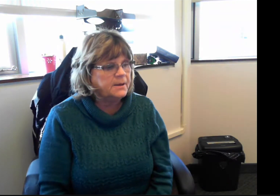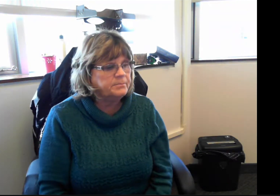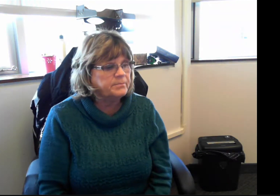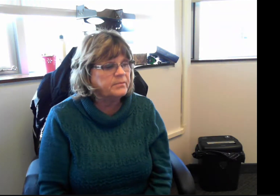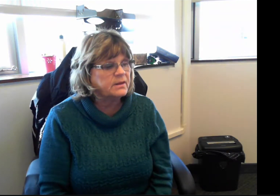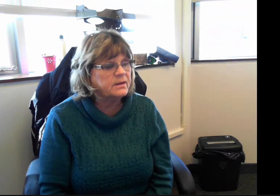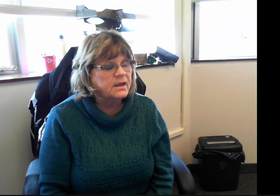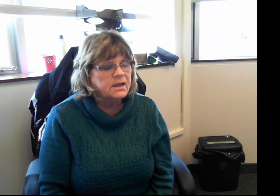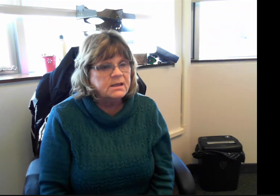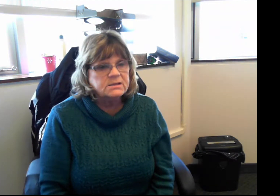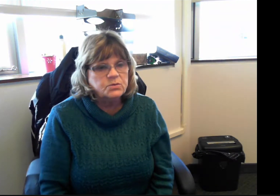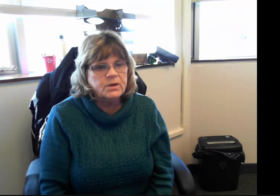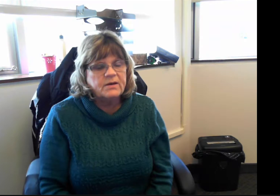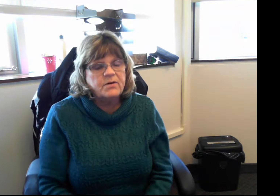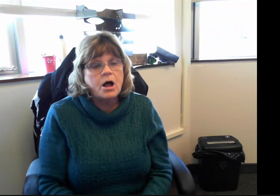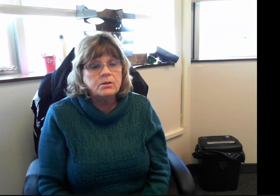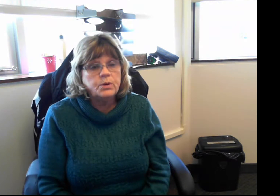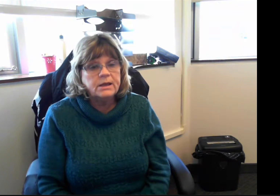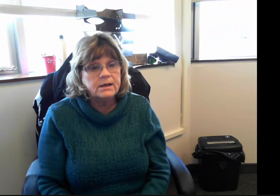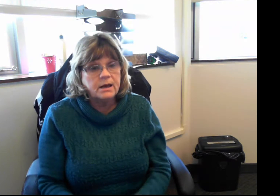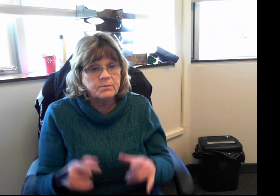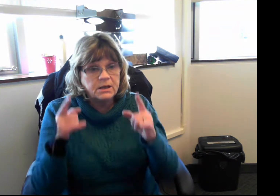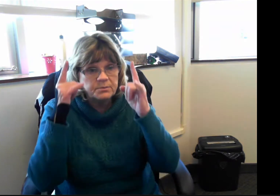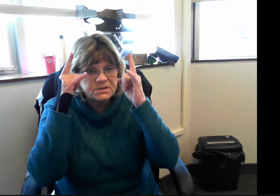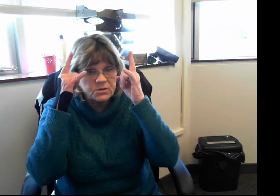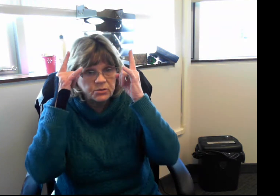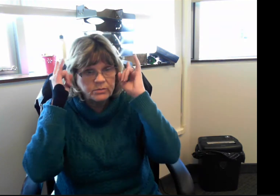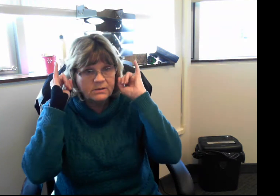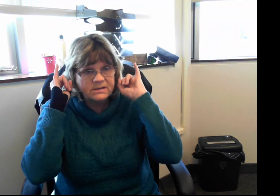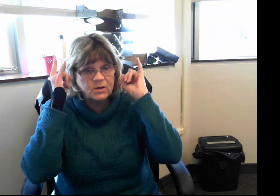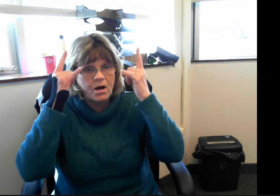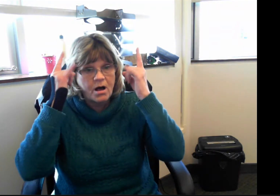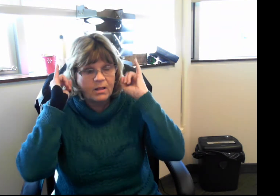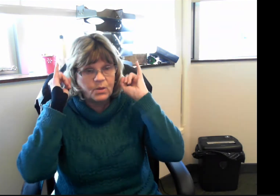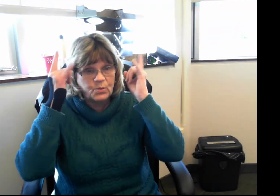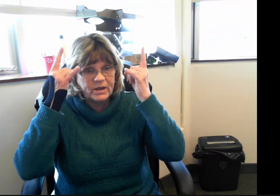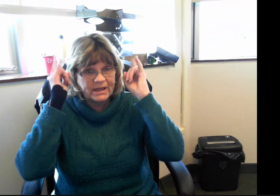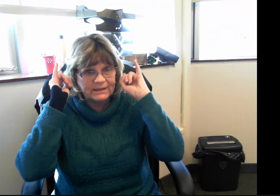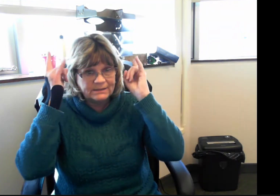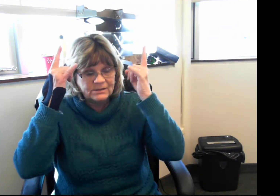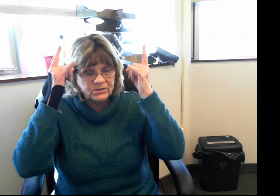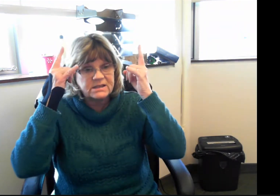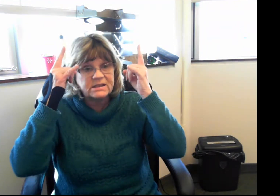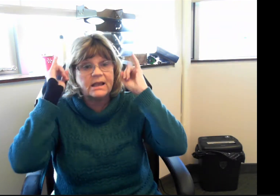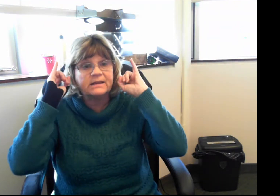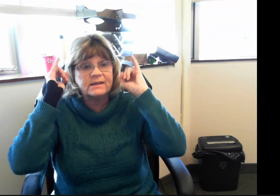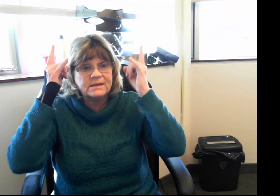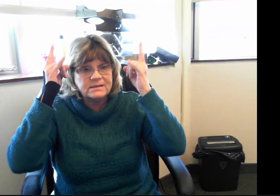Okay? So we have Halloween coming up soon. So Halloween, you'll see like